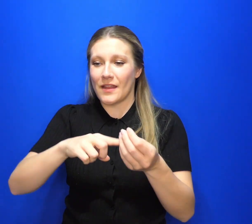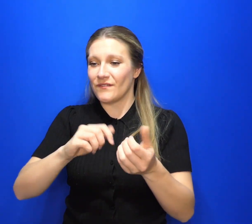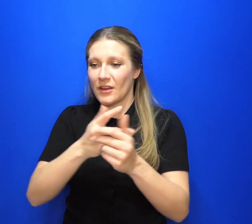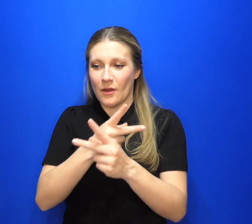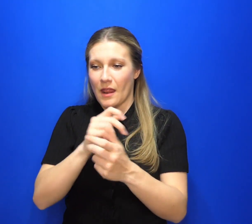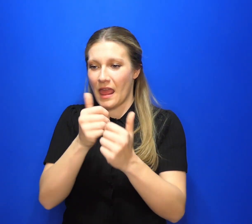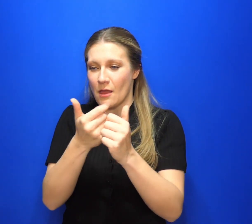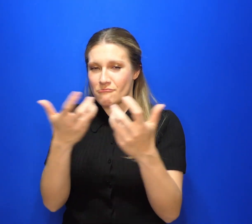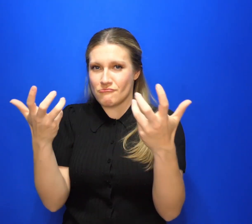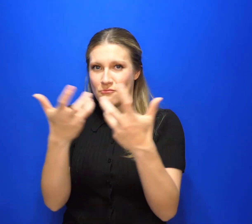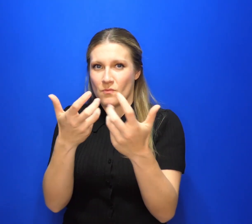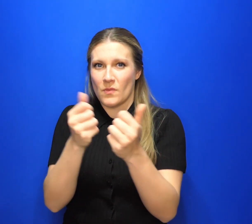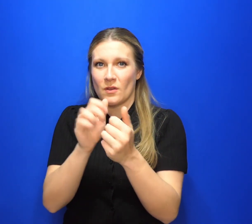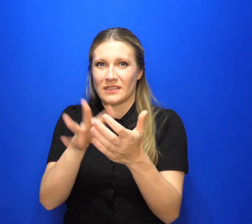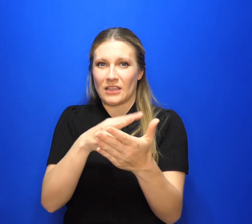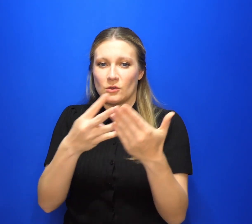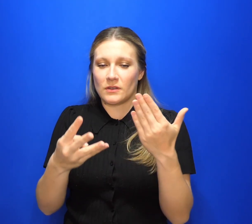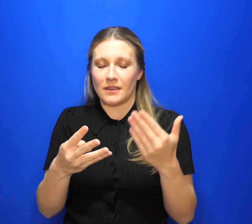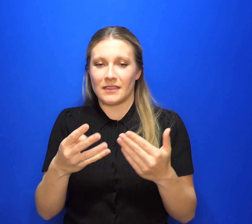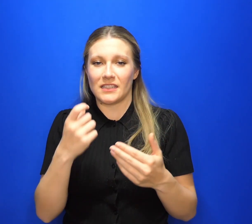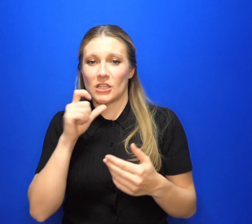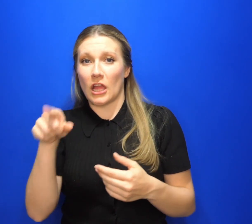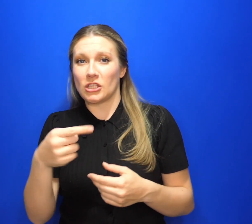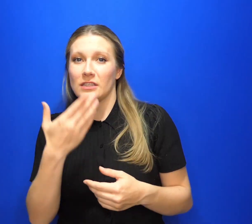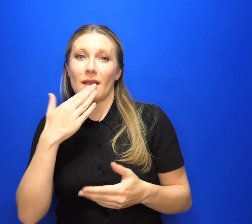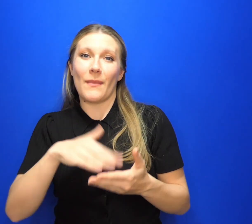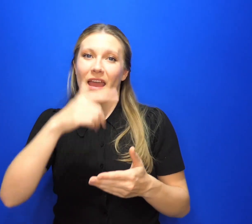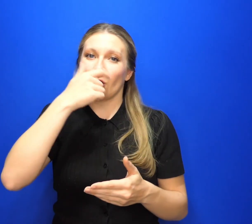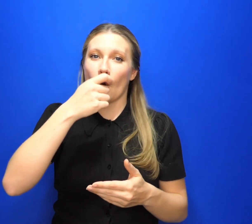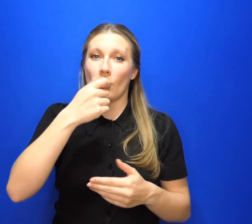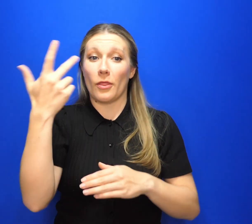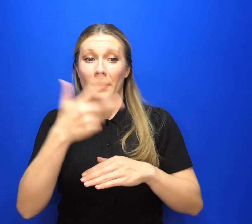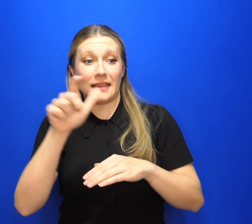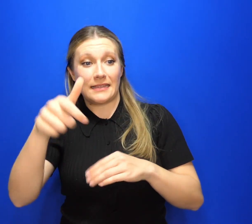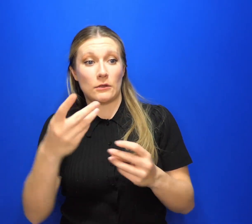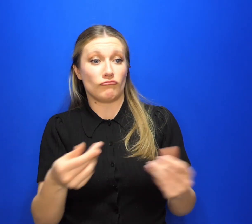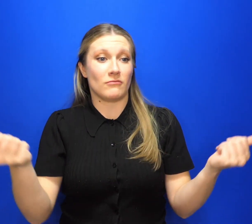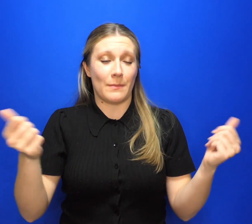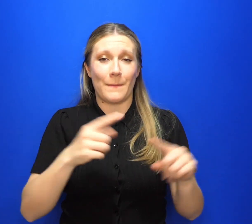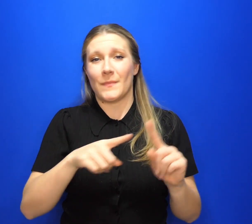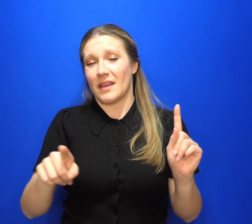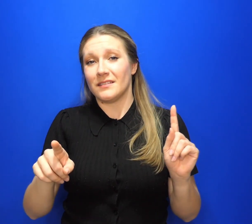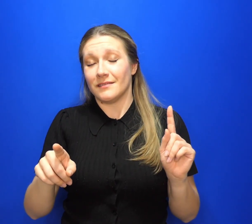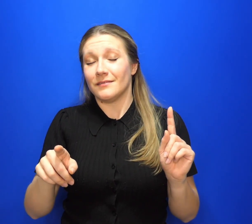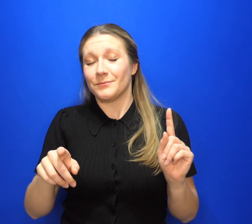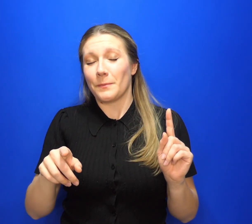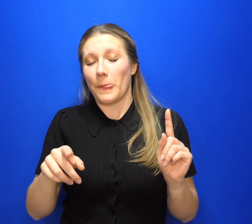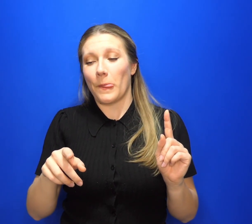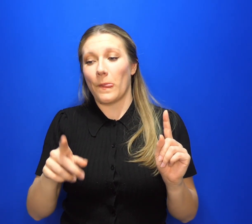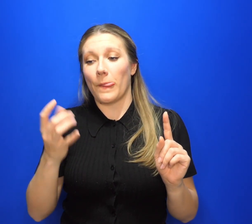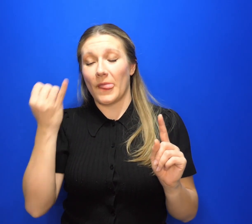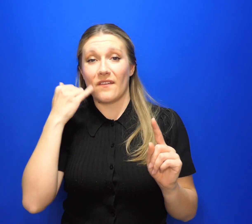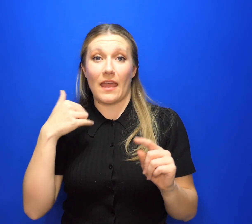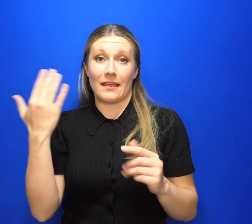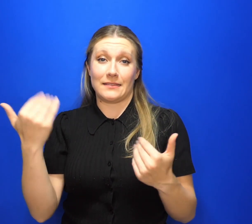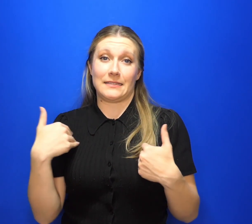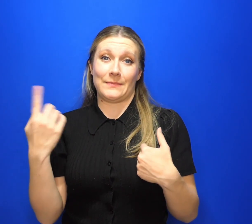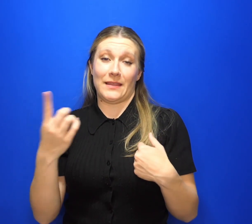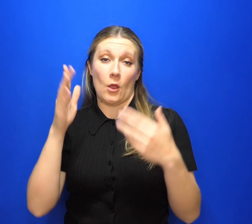going away, but it will get, if I had something hopeful to say, I would say that diabetes doesn't